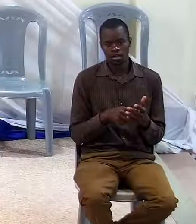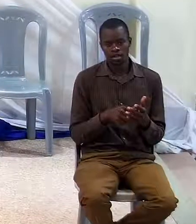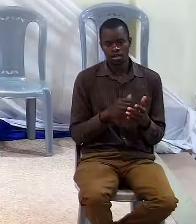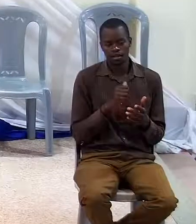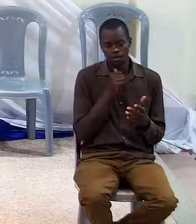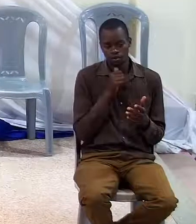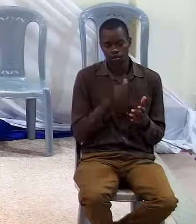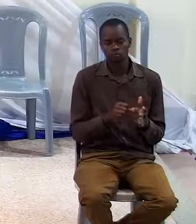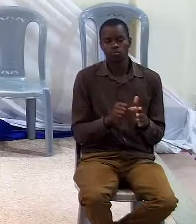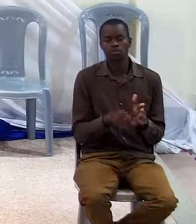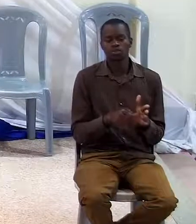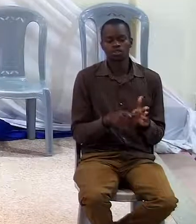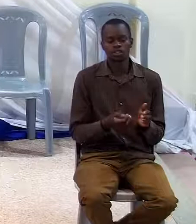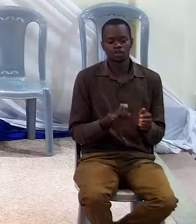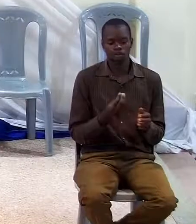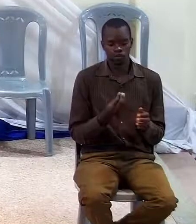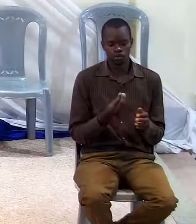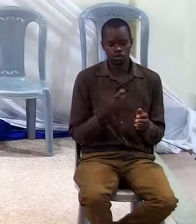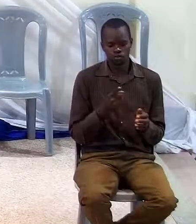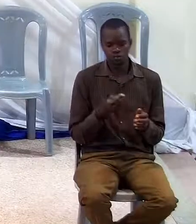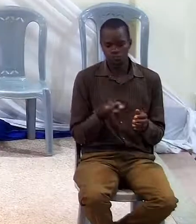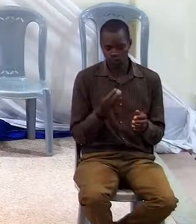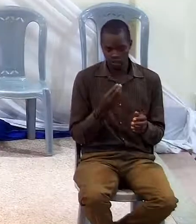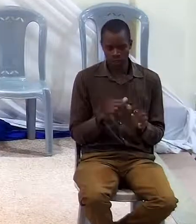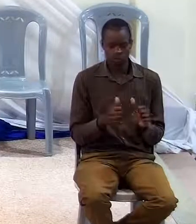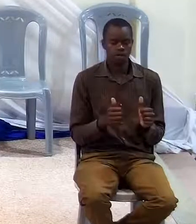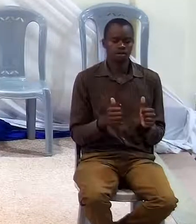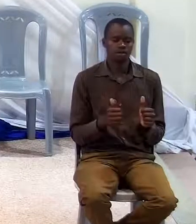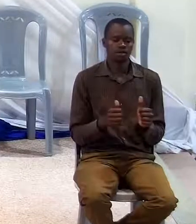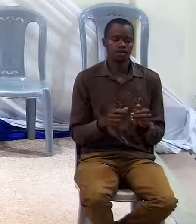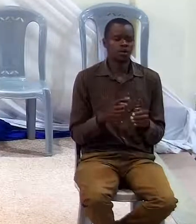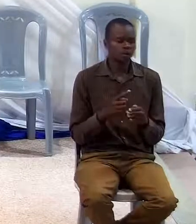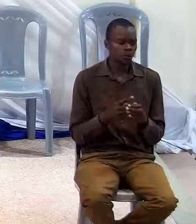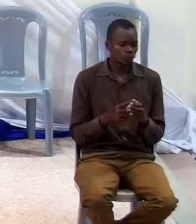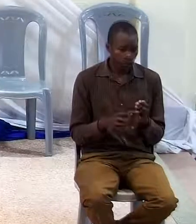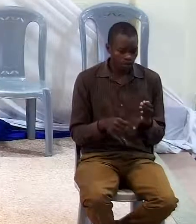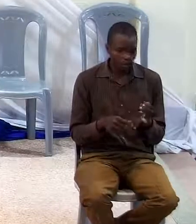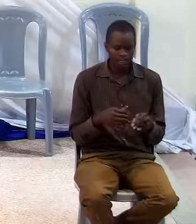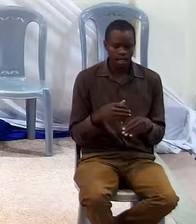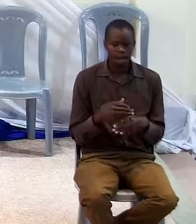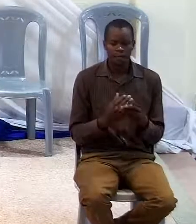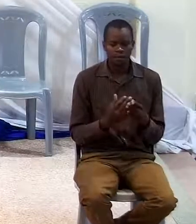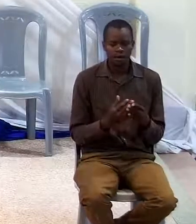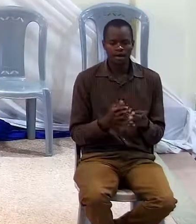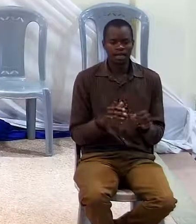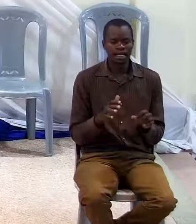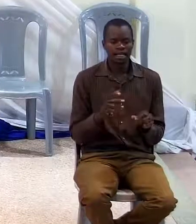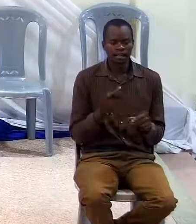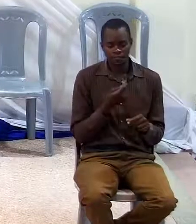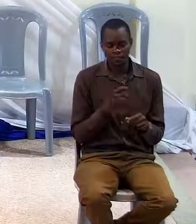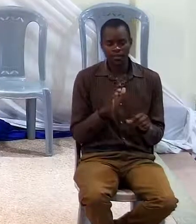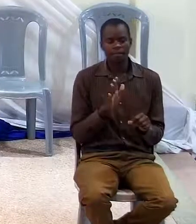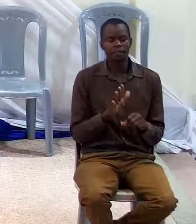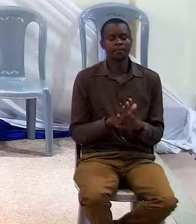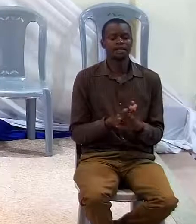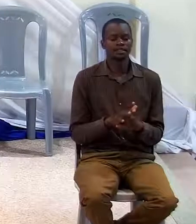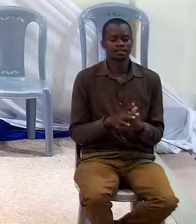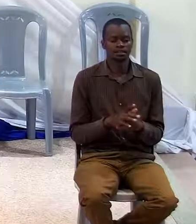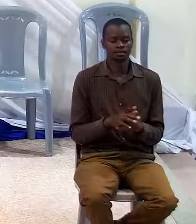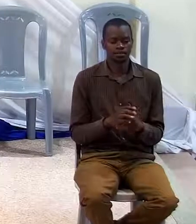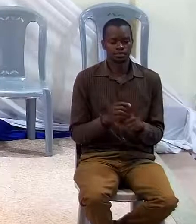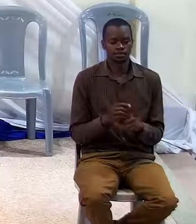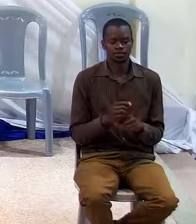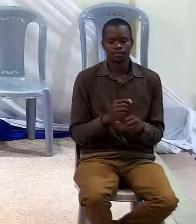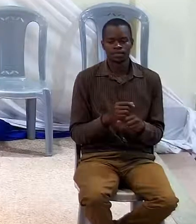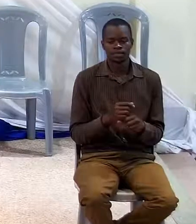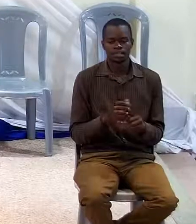food. What about the quantity? When you are eating the right food and you are eating too much of it, you